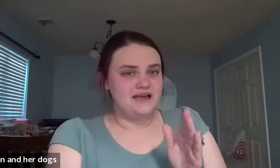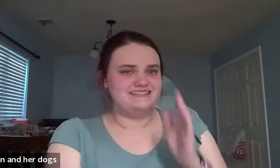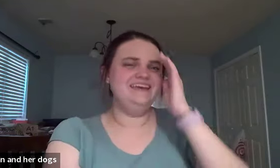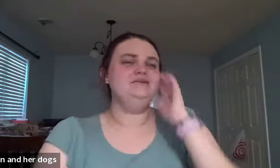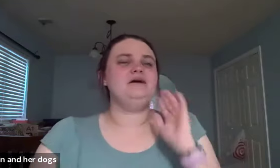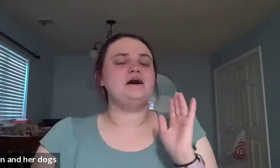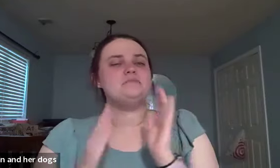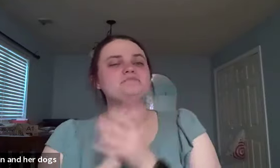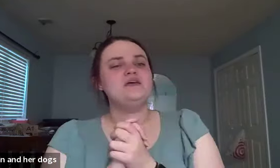But